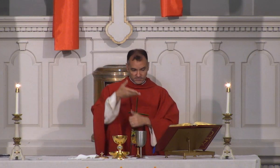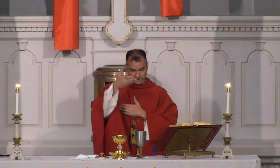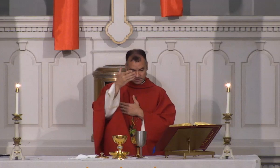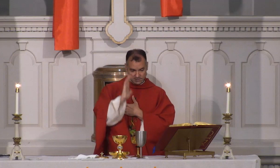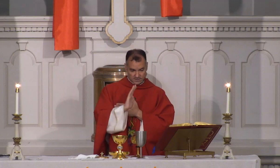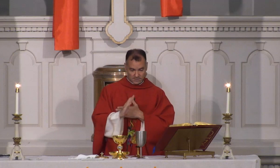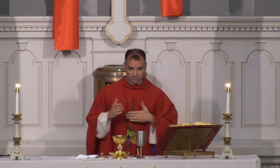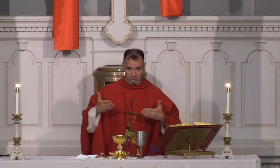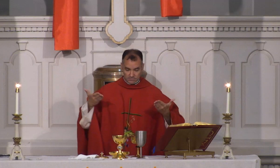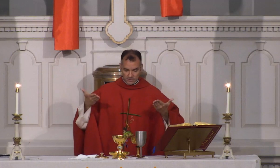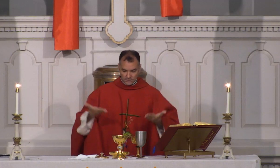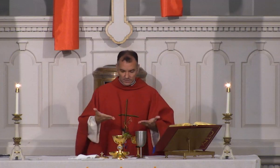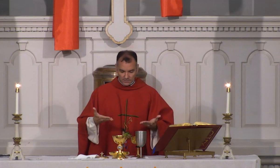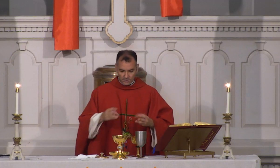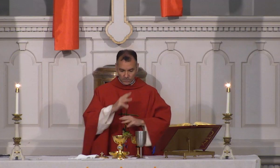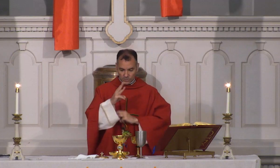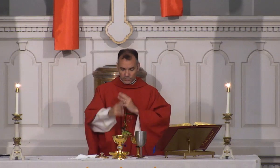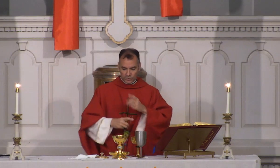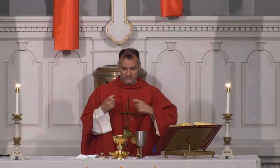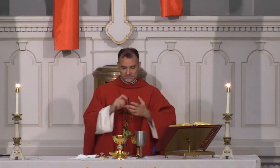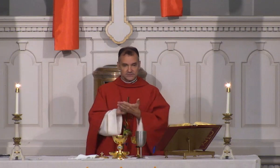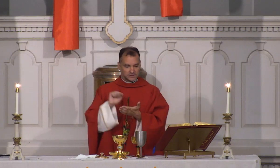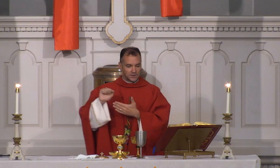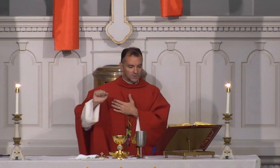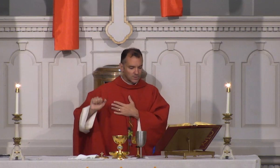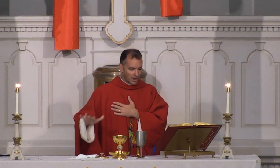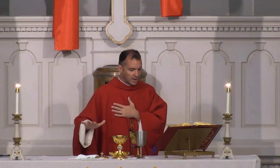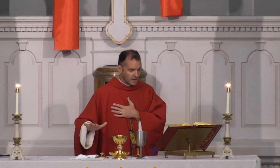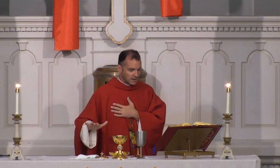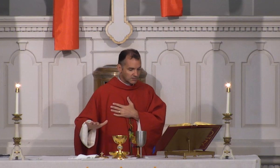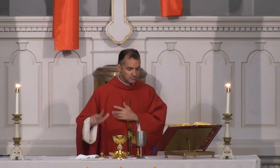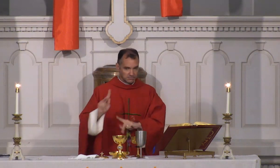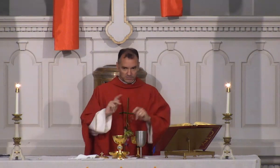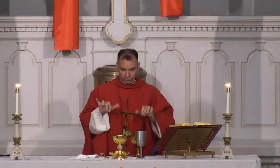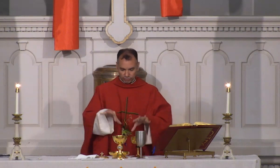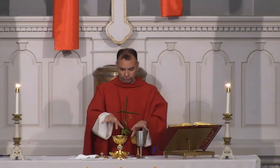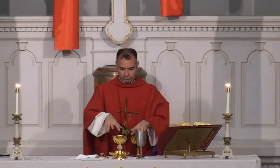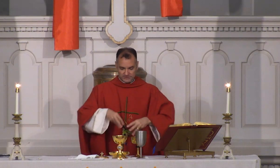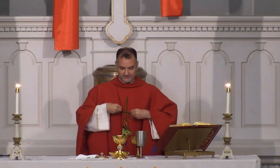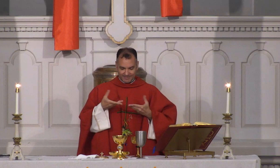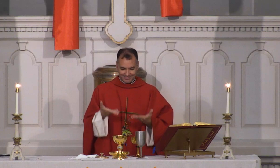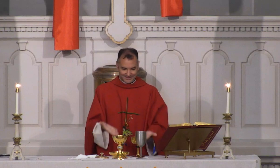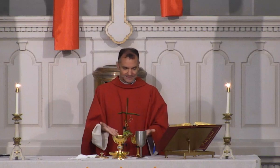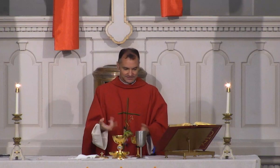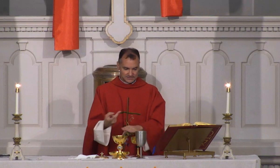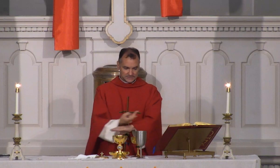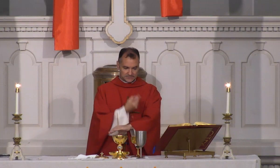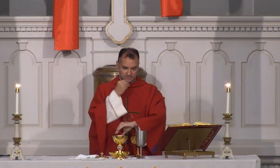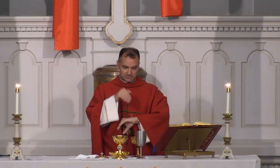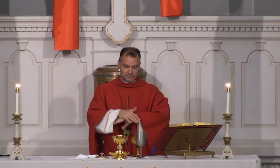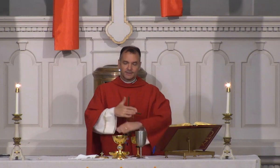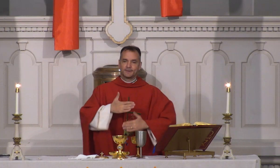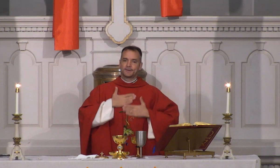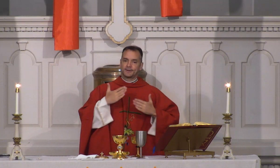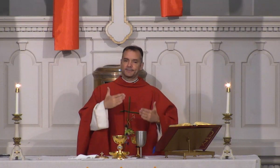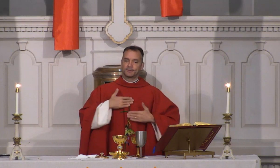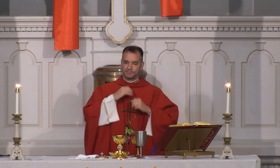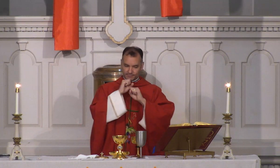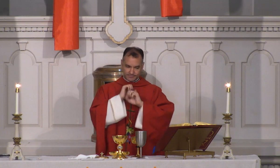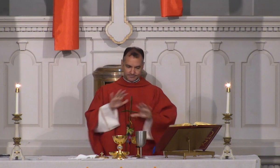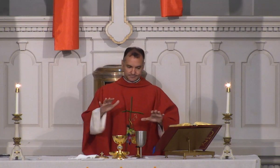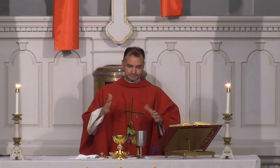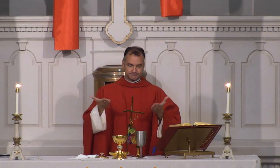Behold the Lamb of God. Behold him who takes away the sins of the world. Blessed are those called to the supper of the